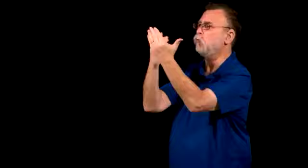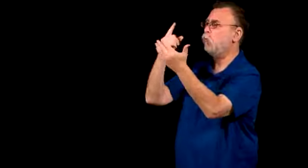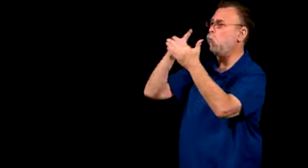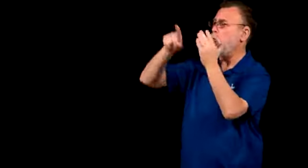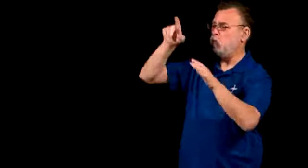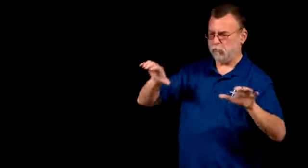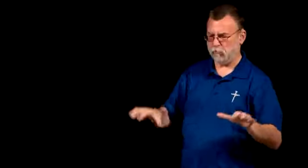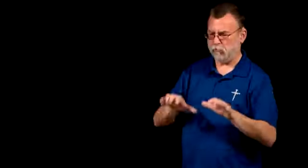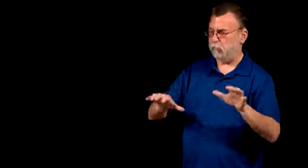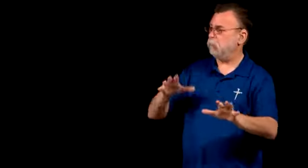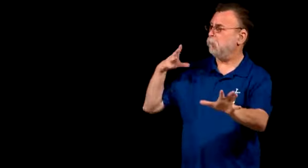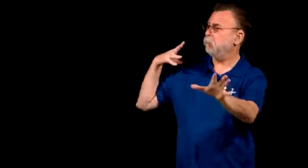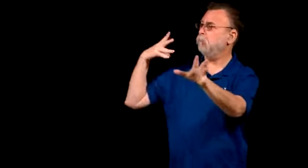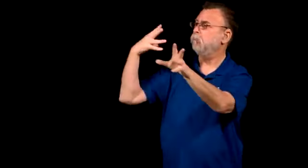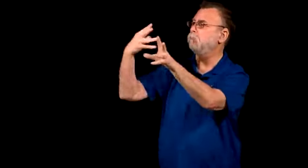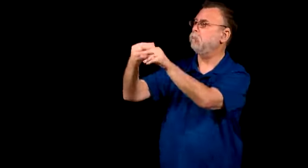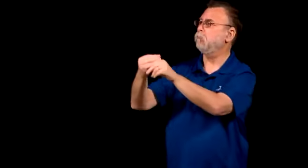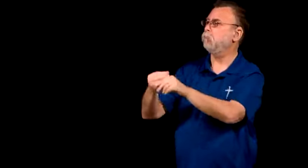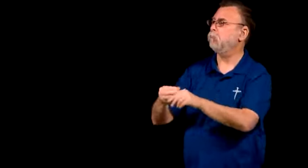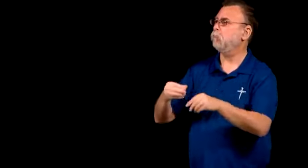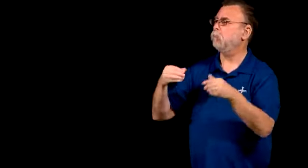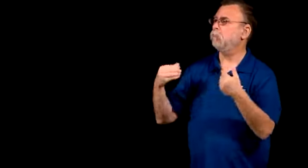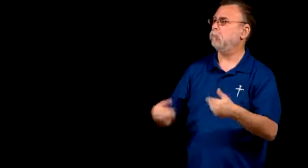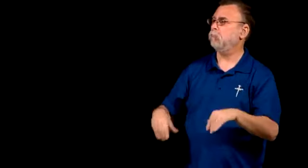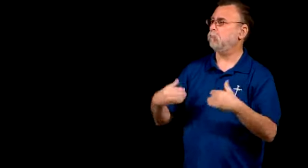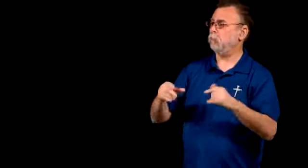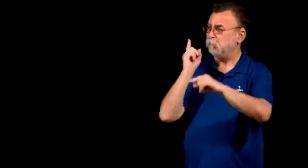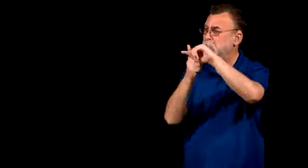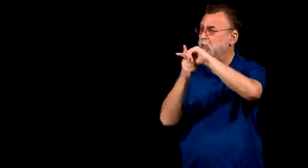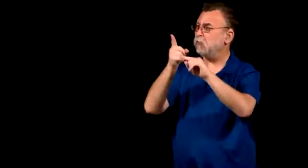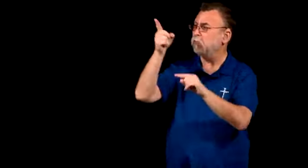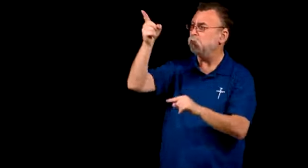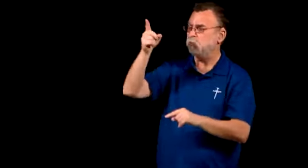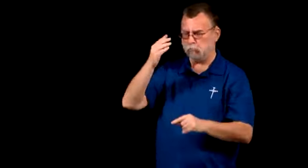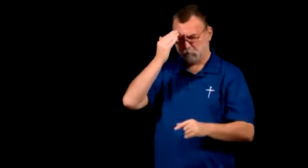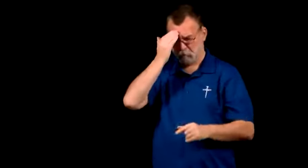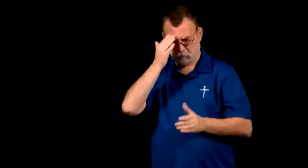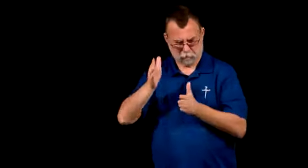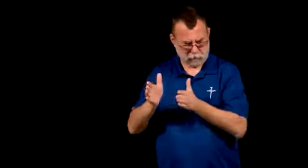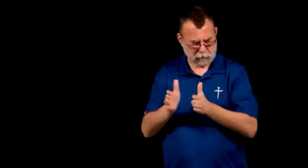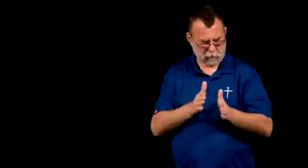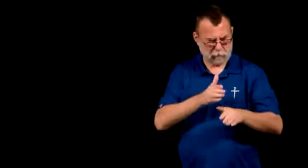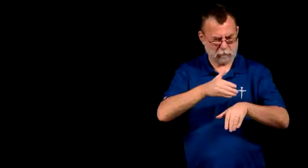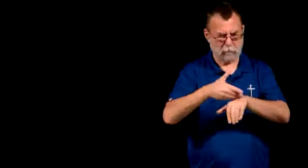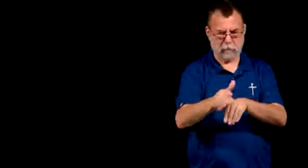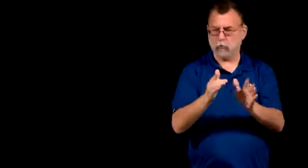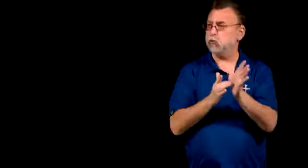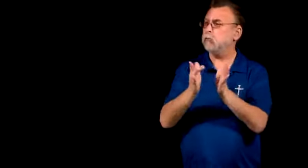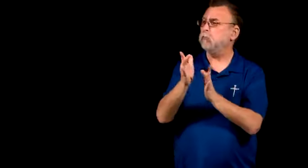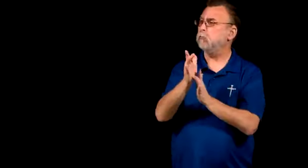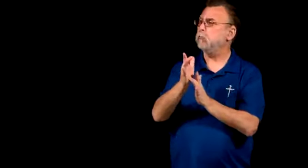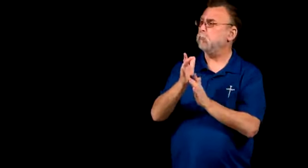you. We thank you for what you have done and for all that you have done for us.